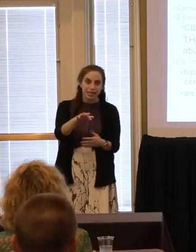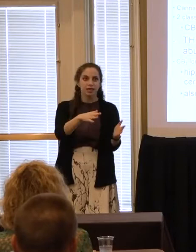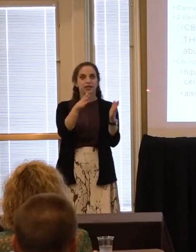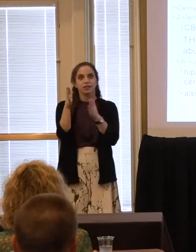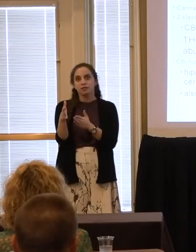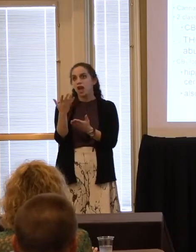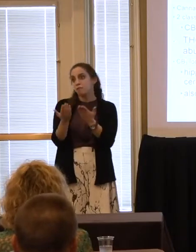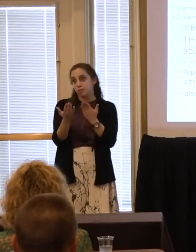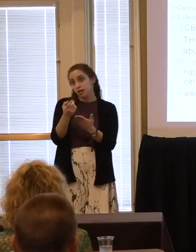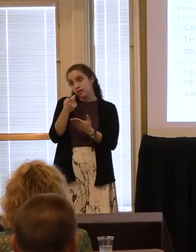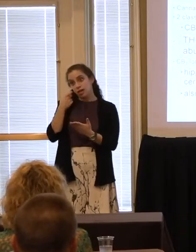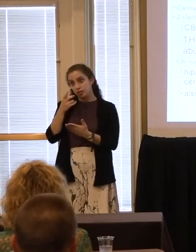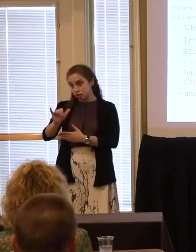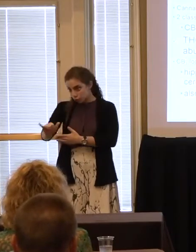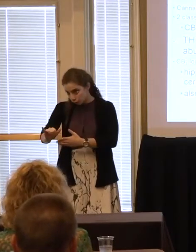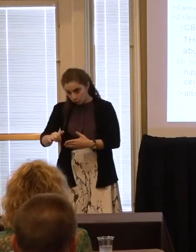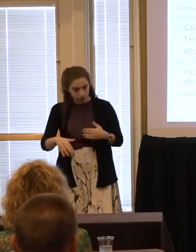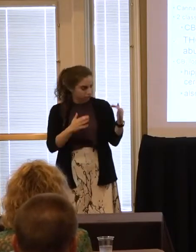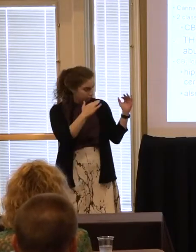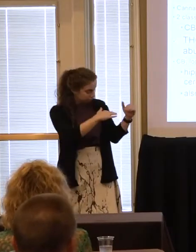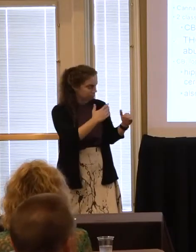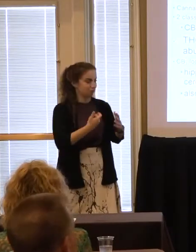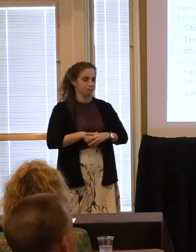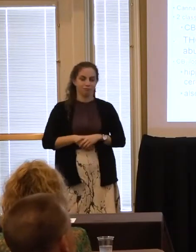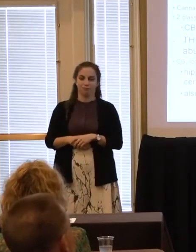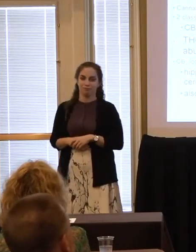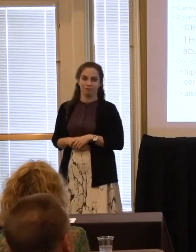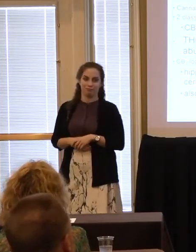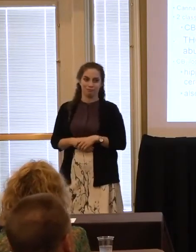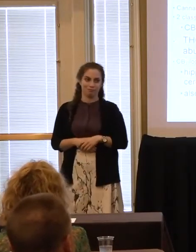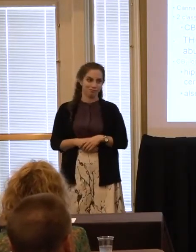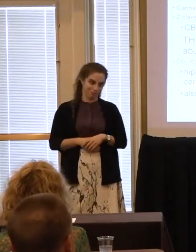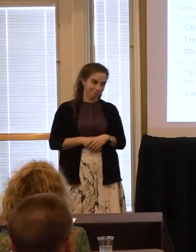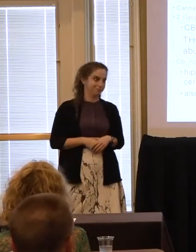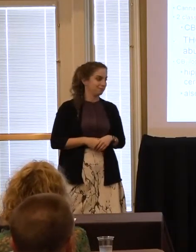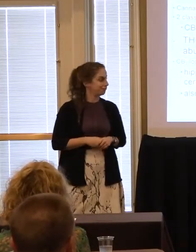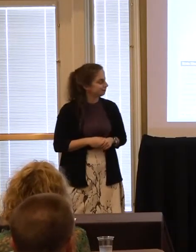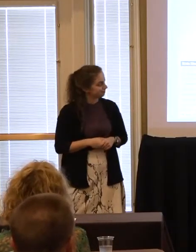and even addiction, right? So, okay, so